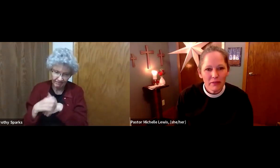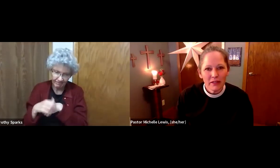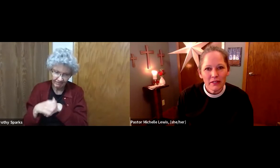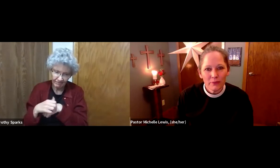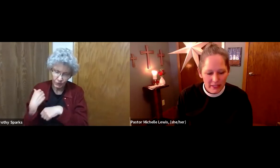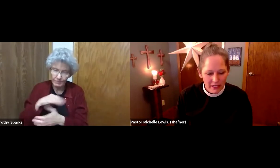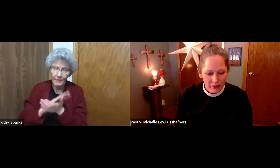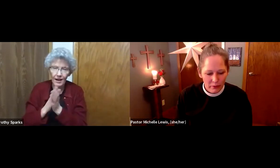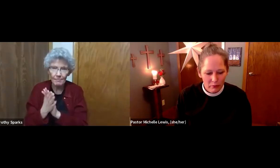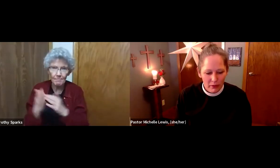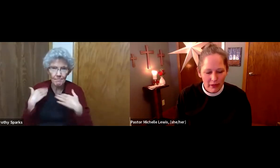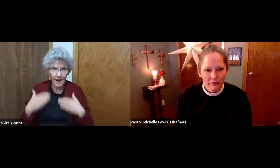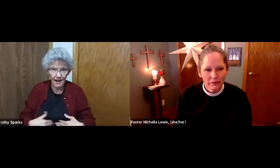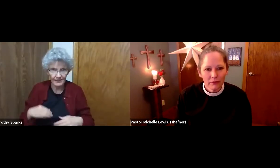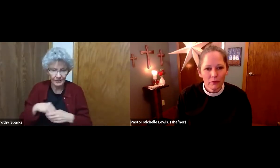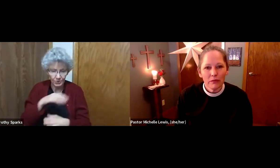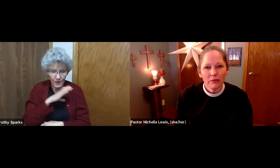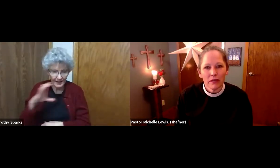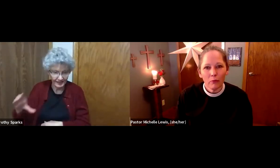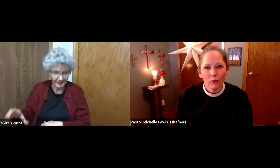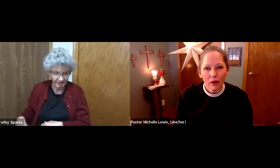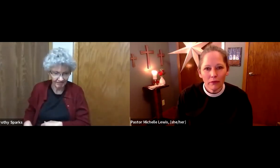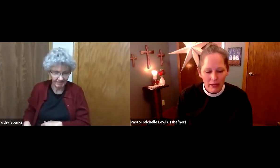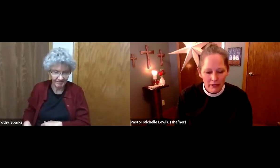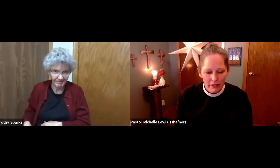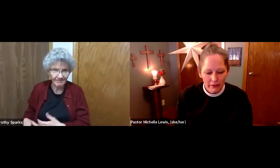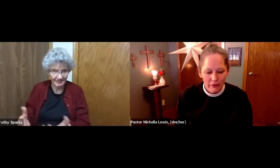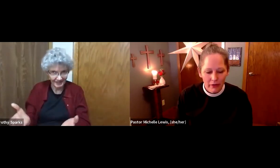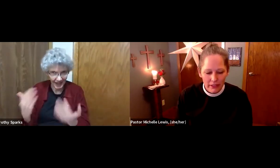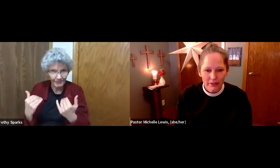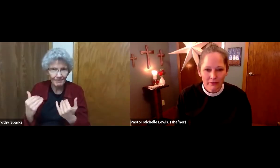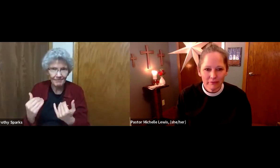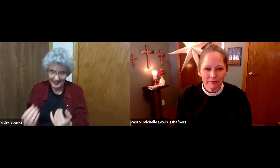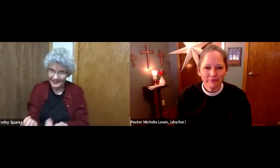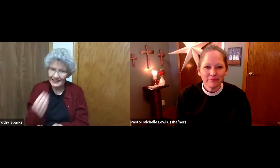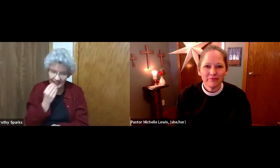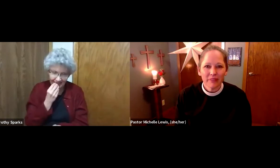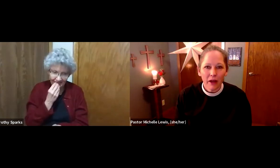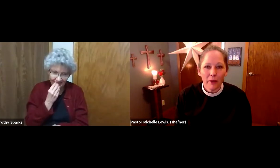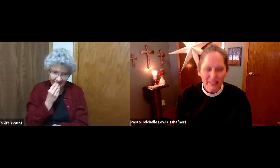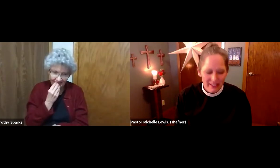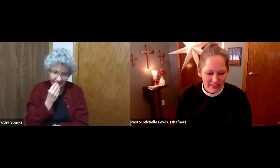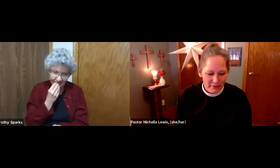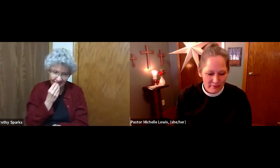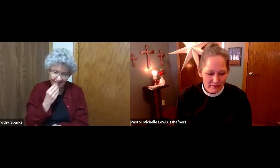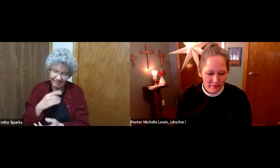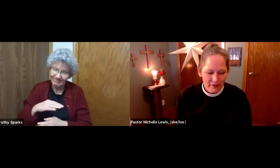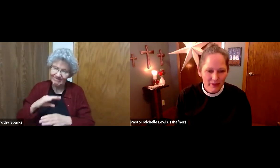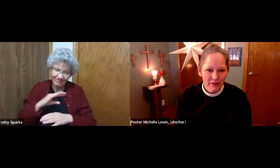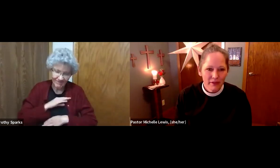and because we take the one bread, we become one body in Christ. Come and eat.